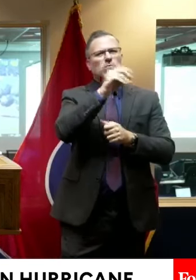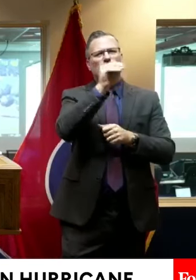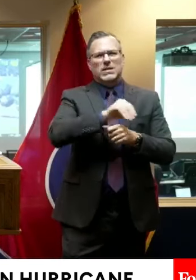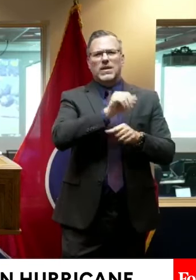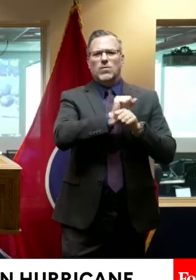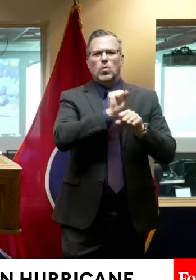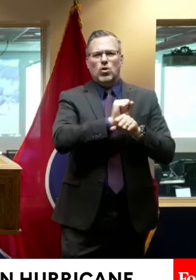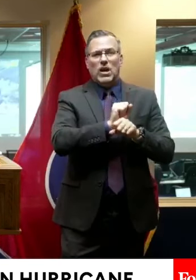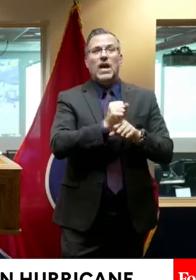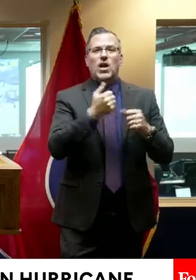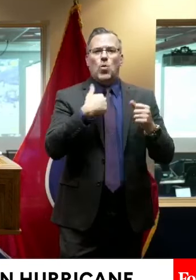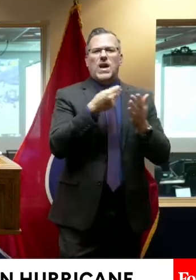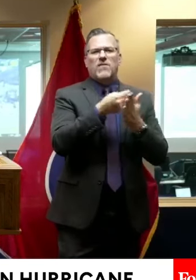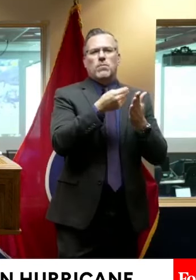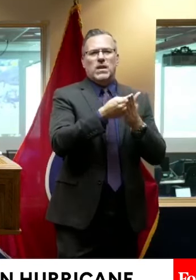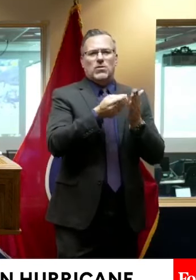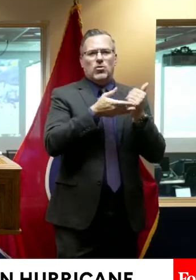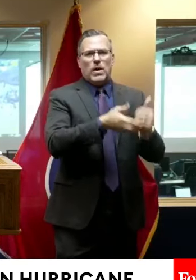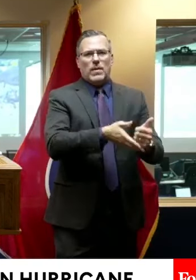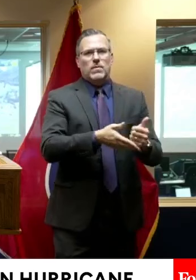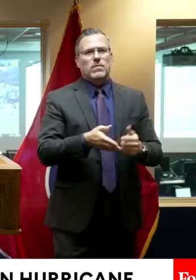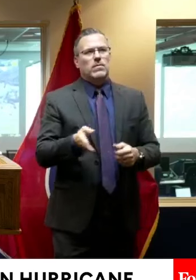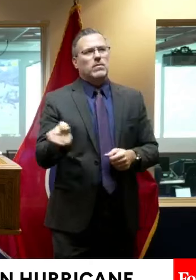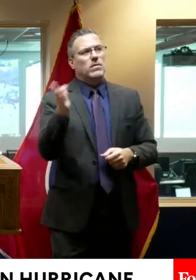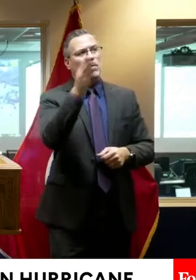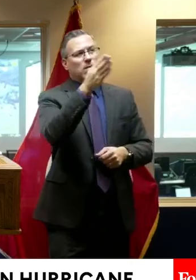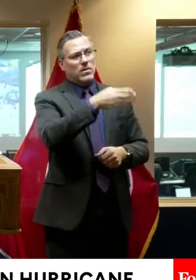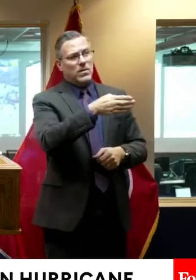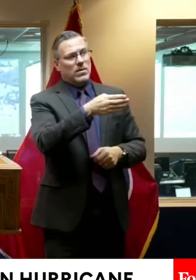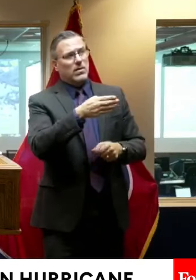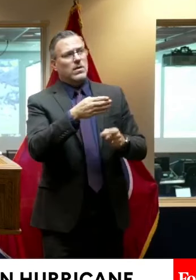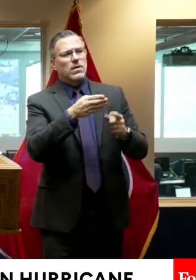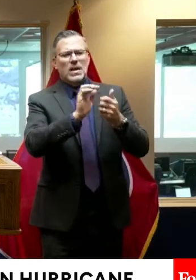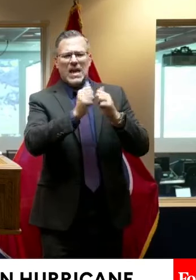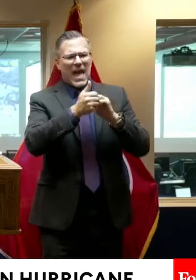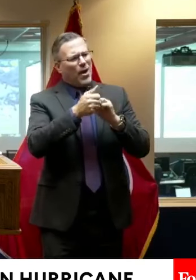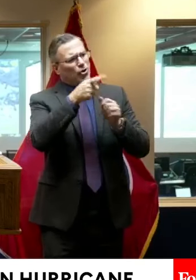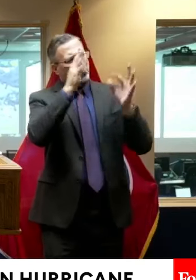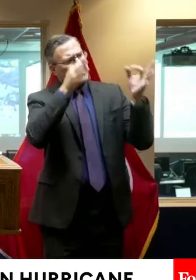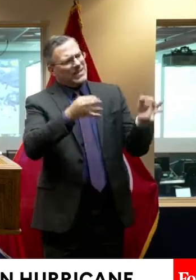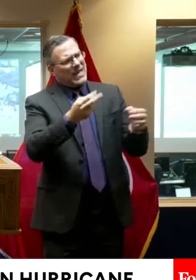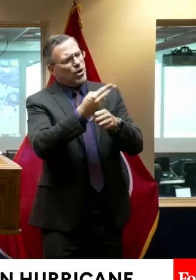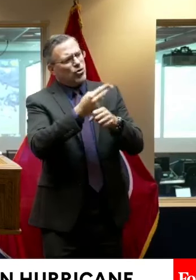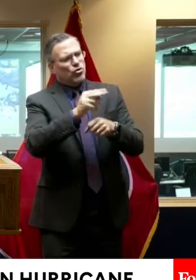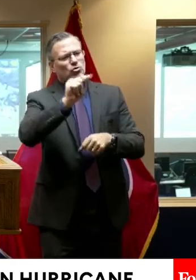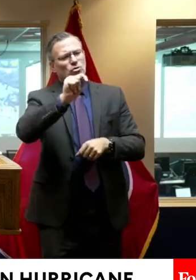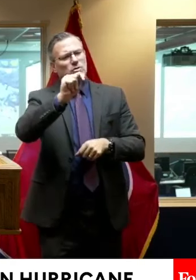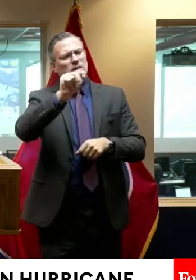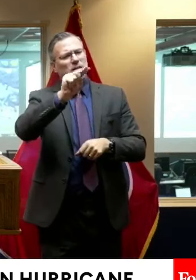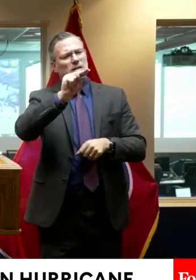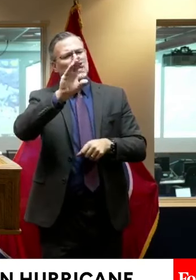money to fill that gap. How did you come to the decision to use the tent care money as opposed to, say, rainy day